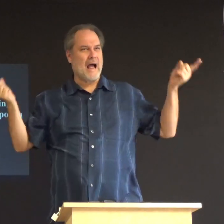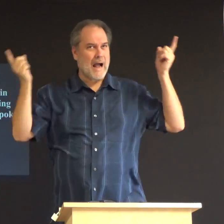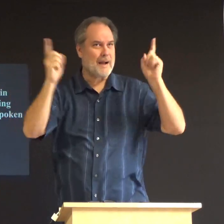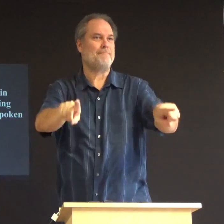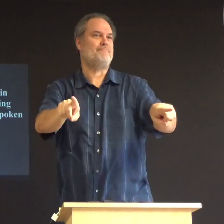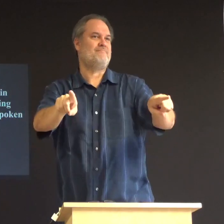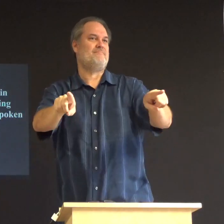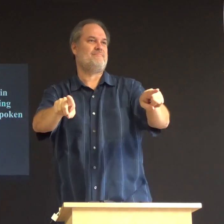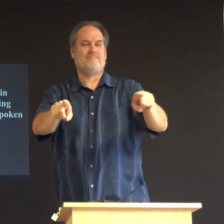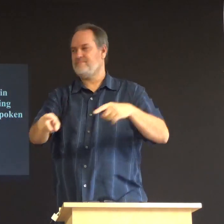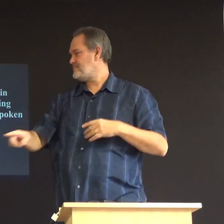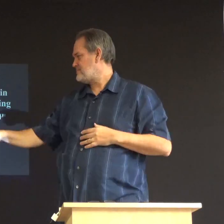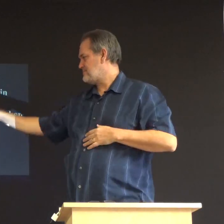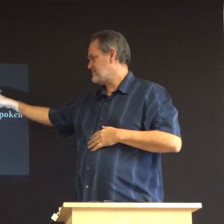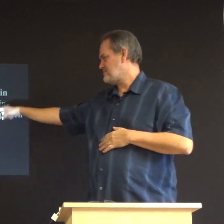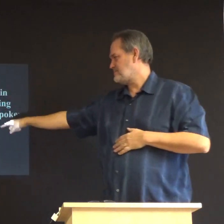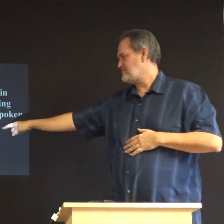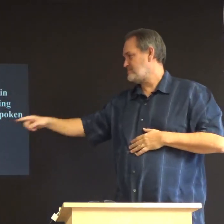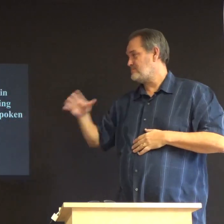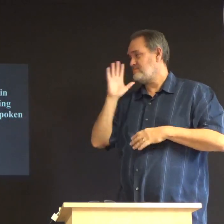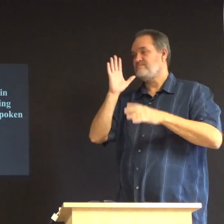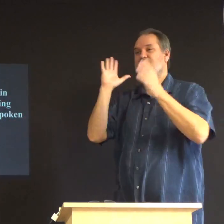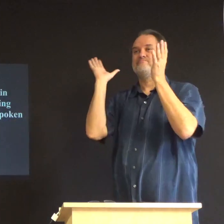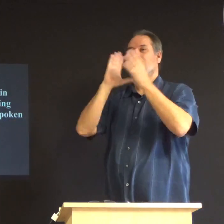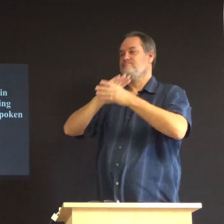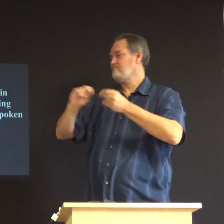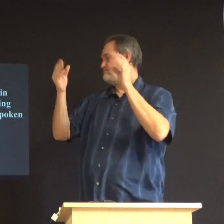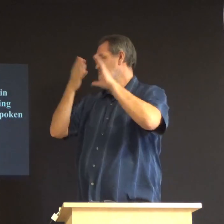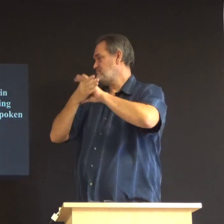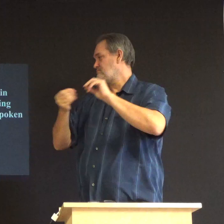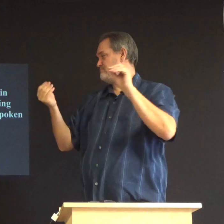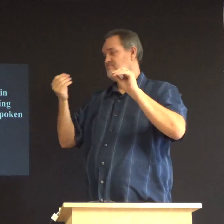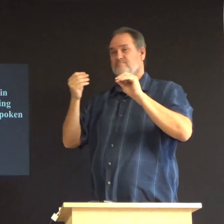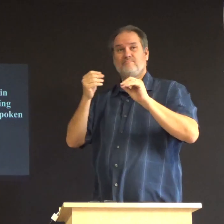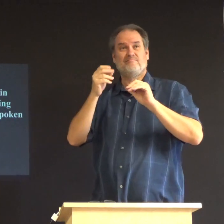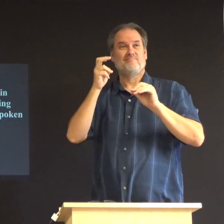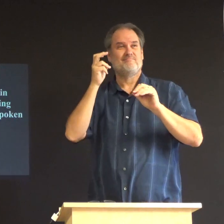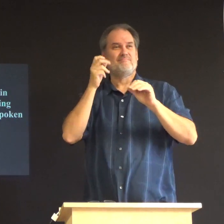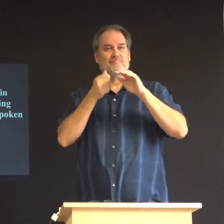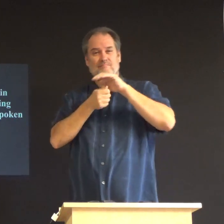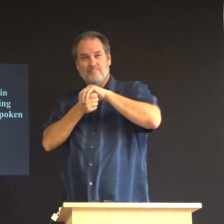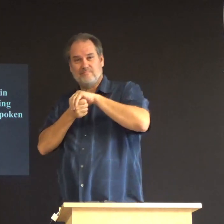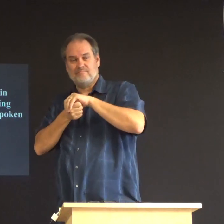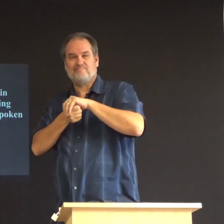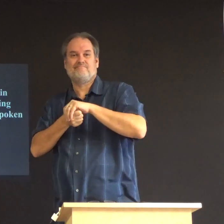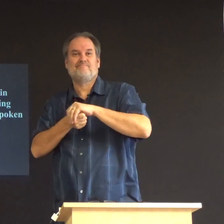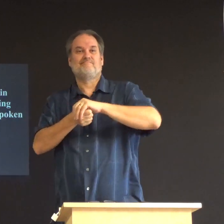things that will happen. Okay? they would be